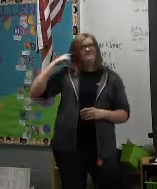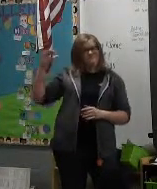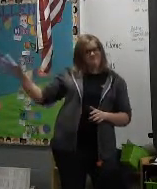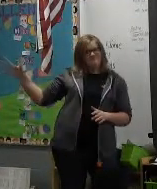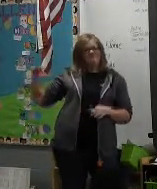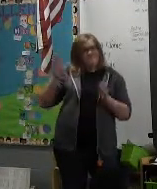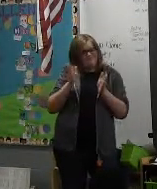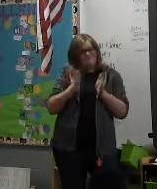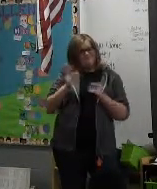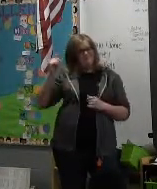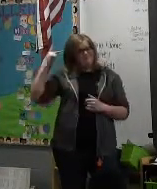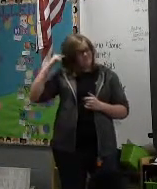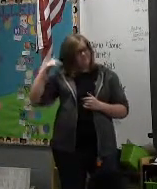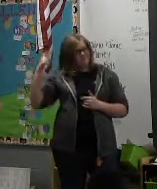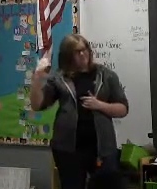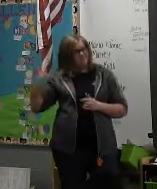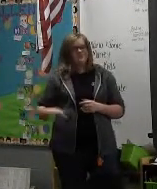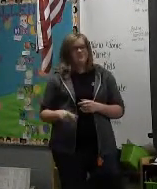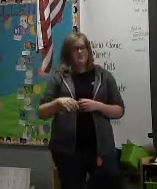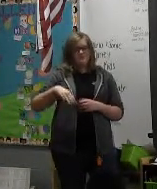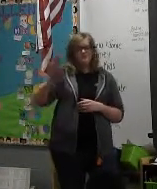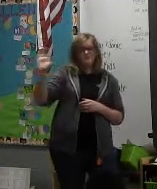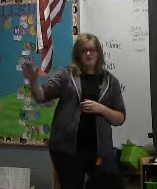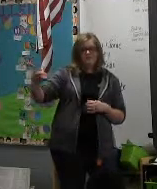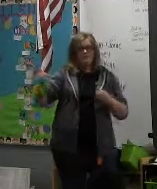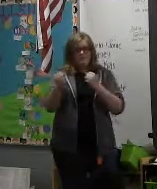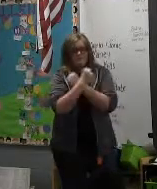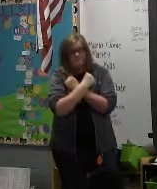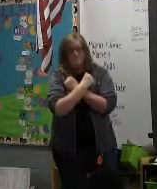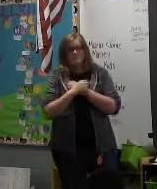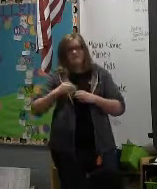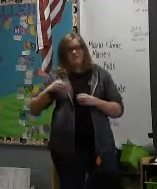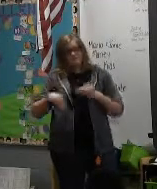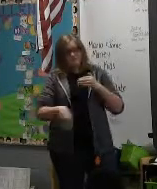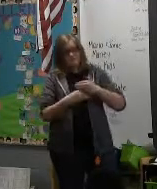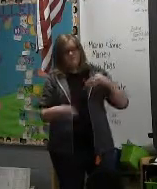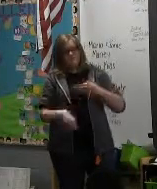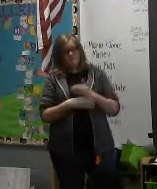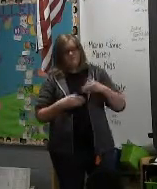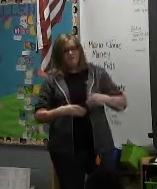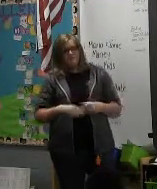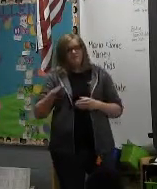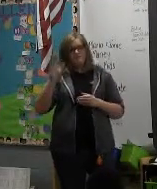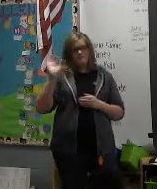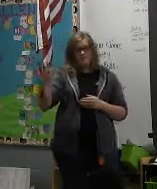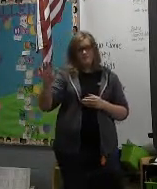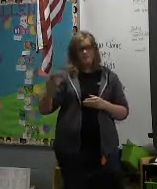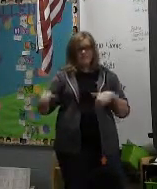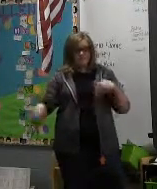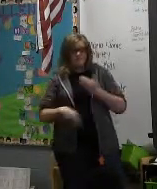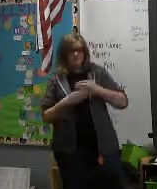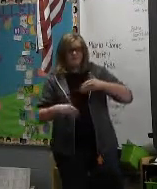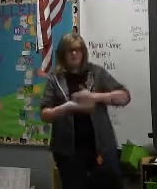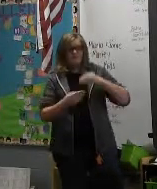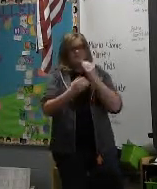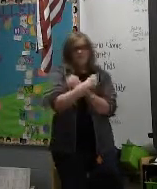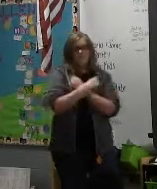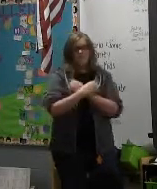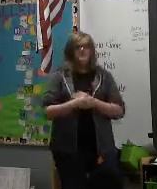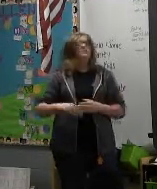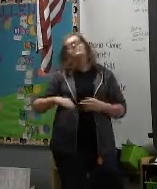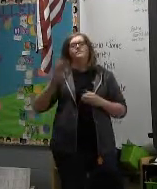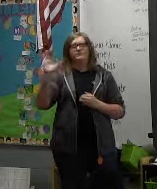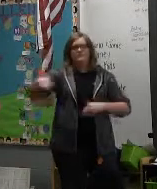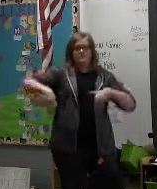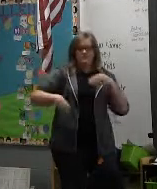that sounds a little crazy, but he loved math. He not only loved math, but he was